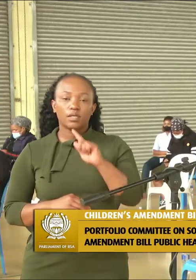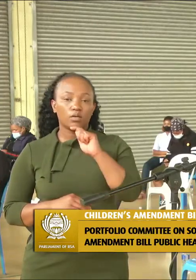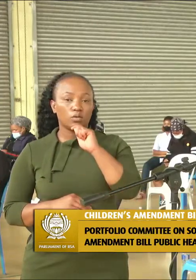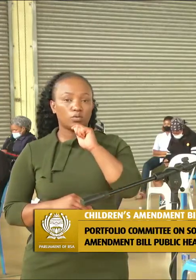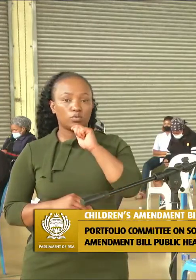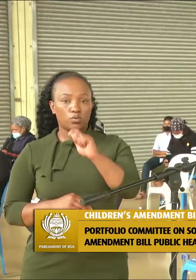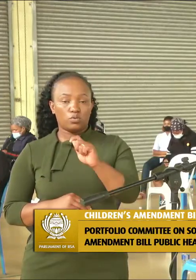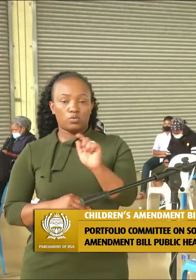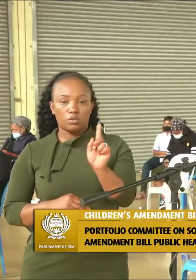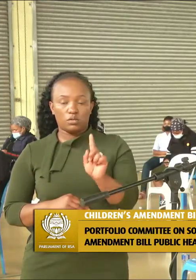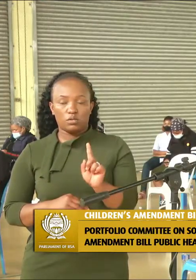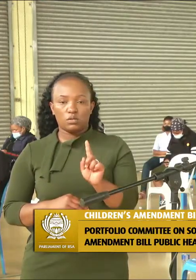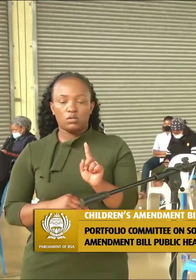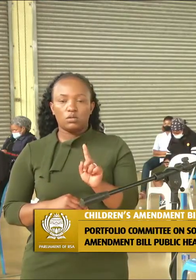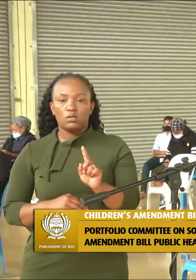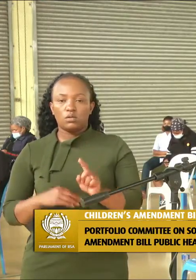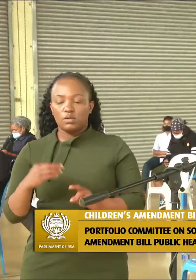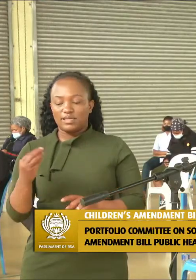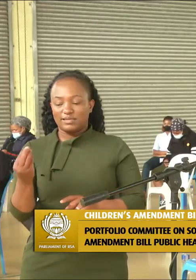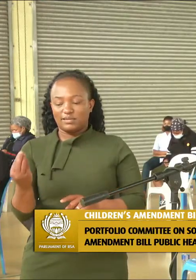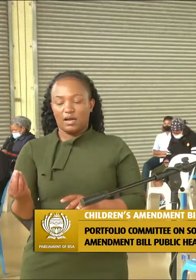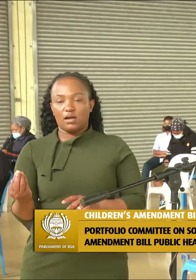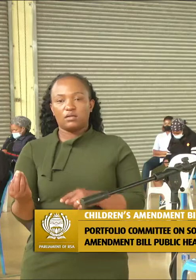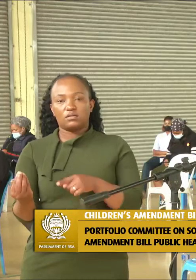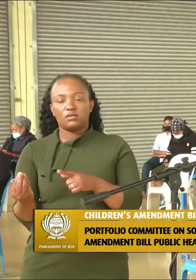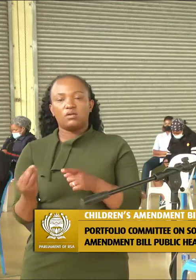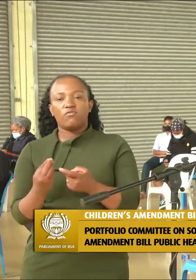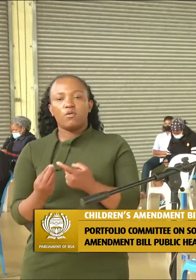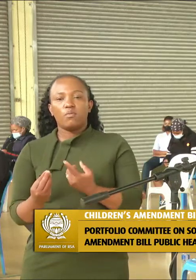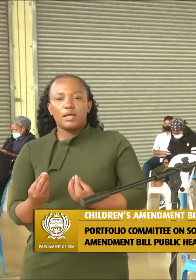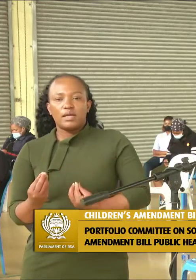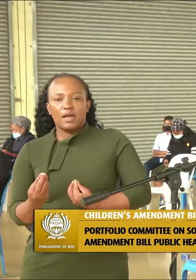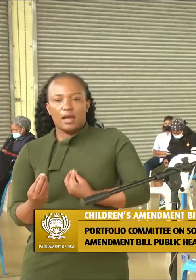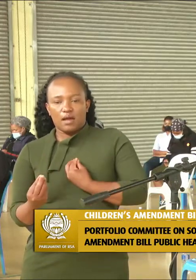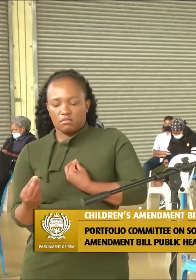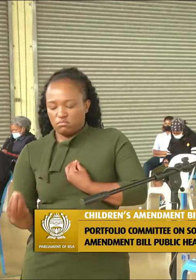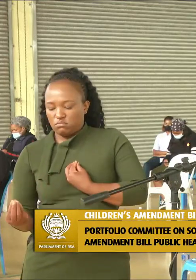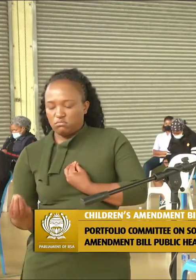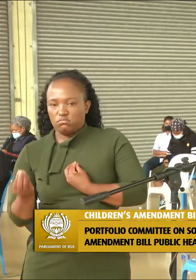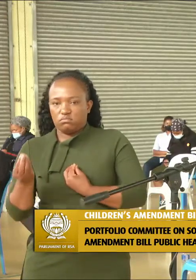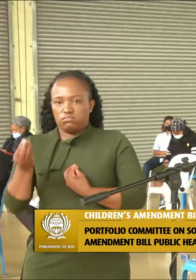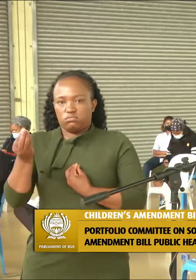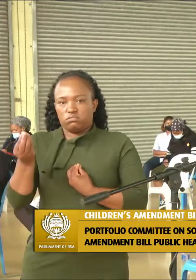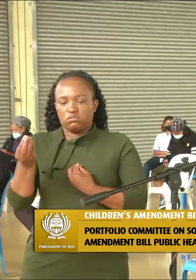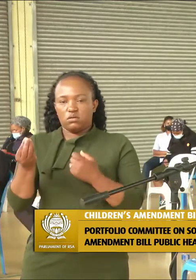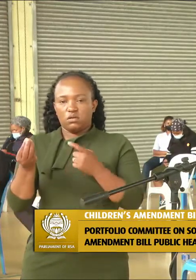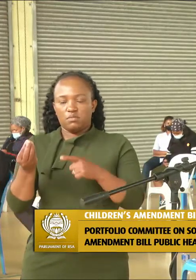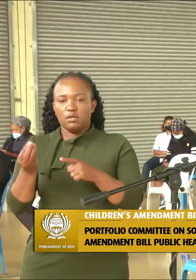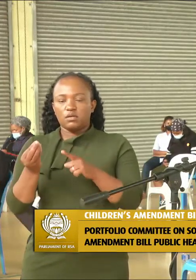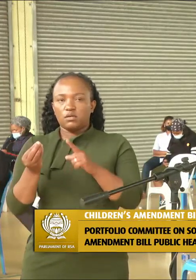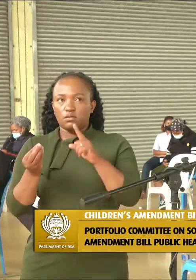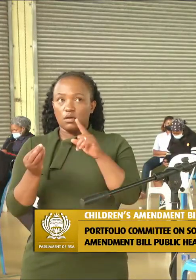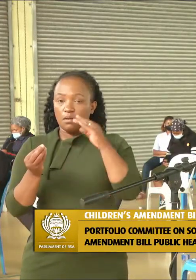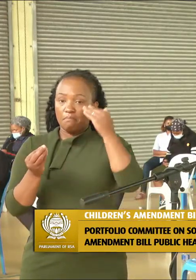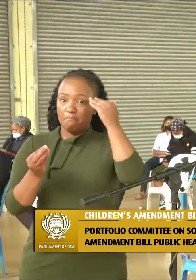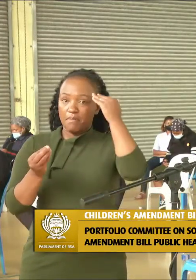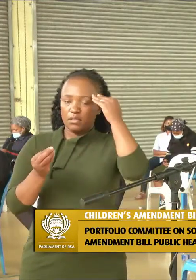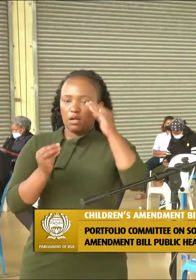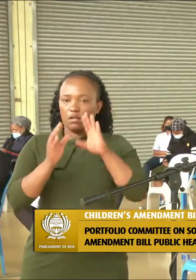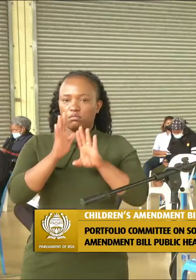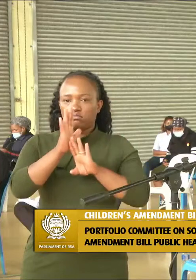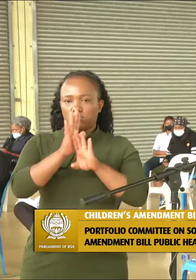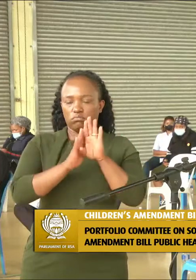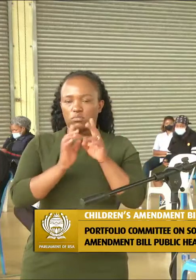Eqinisweni ingane kusukela ebuncaneni bayo ize ikhule kumele ibe developed mentally,